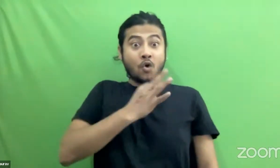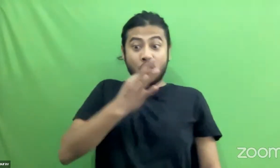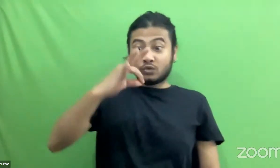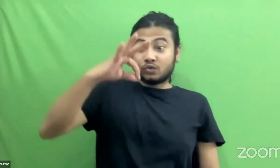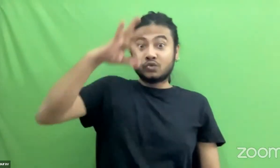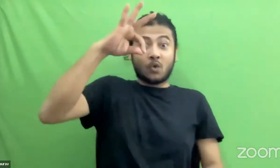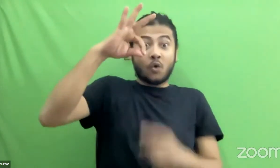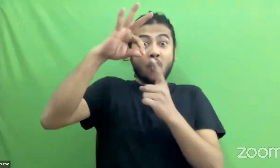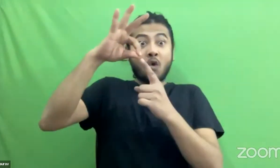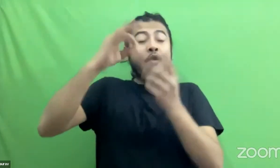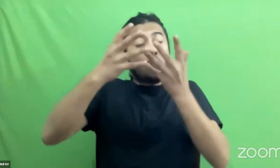our soul.